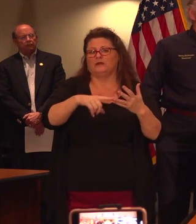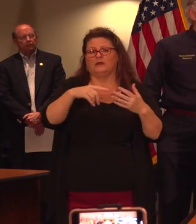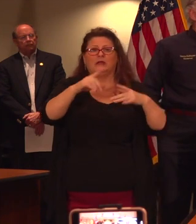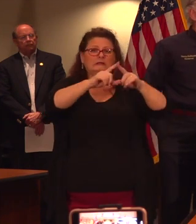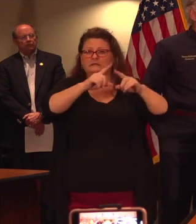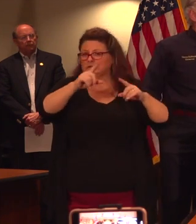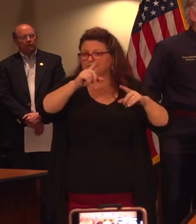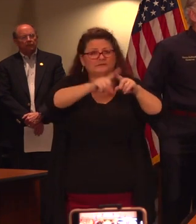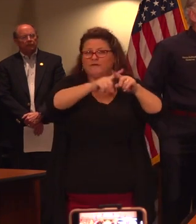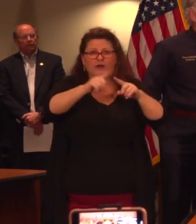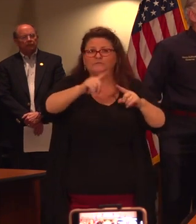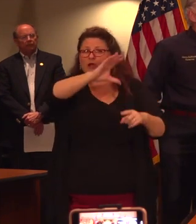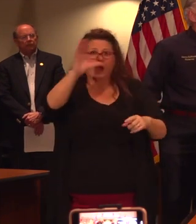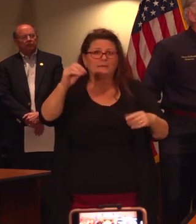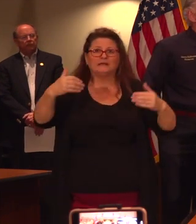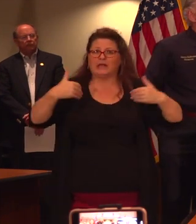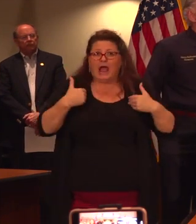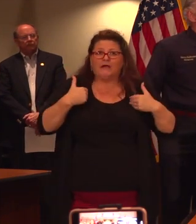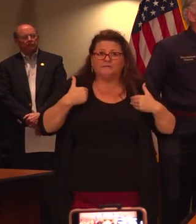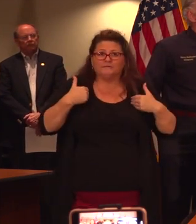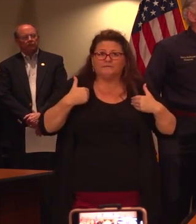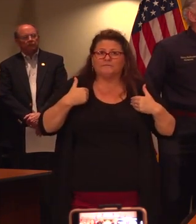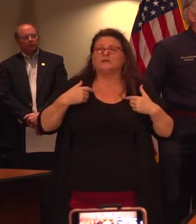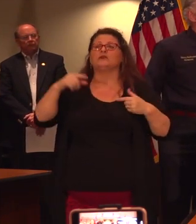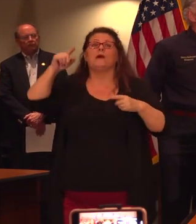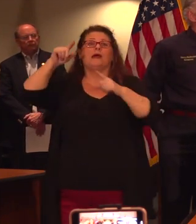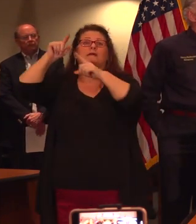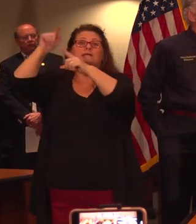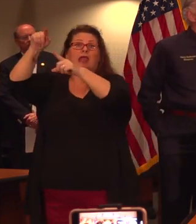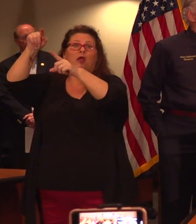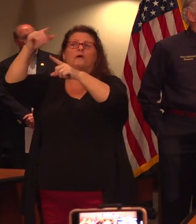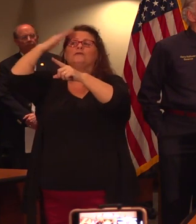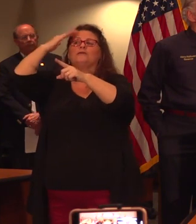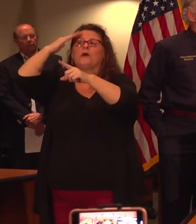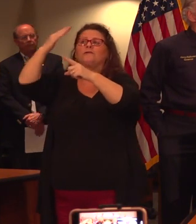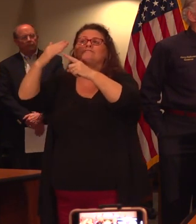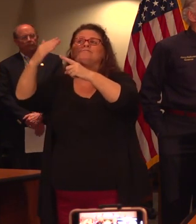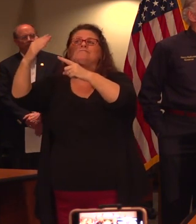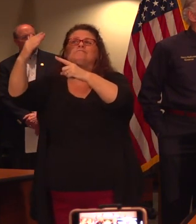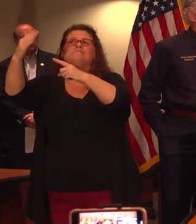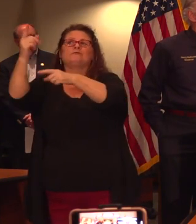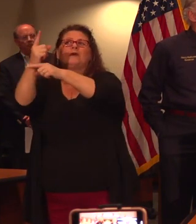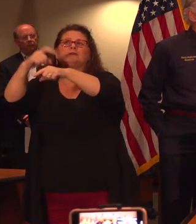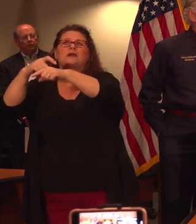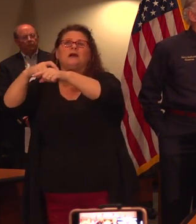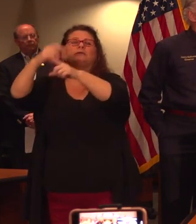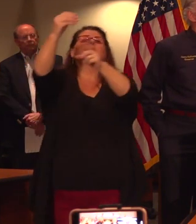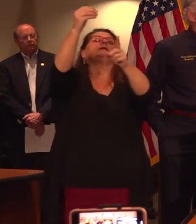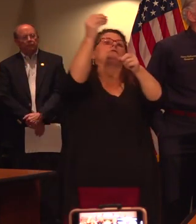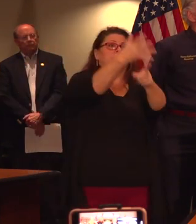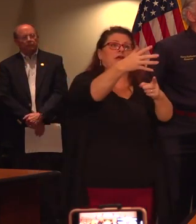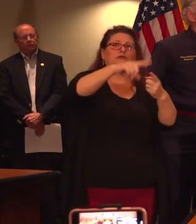this, and they are also a test bed for us as to exactly what their processes were. That'll give us confidence as to how we can go forward as well.